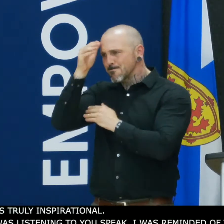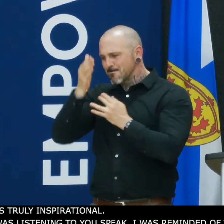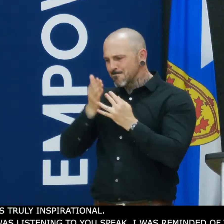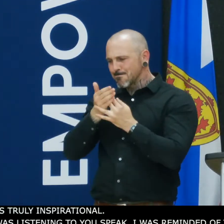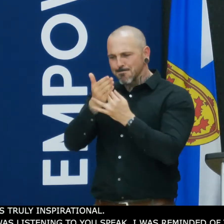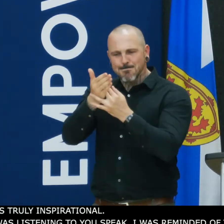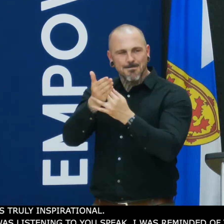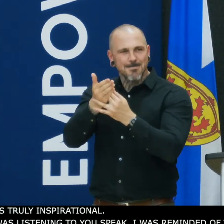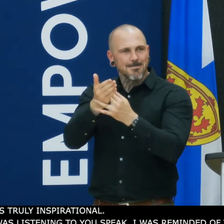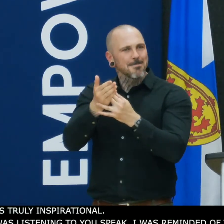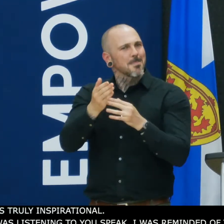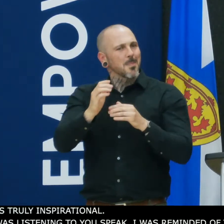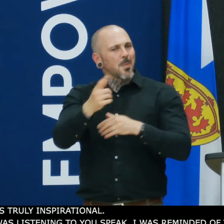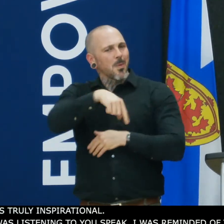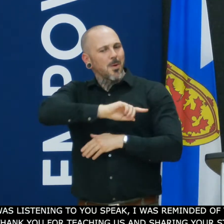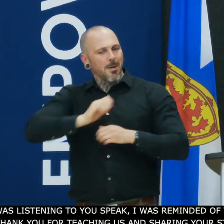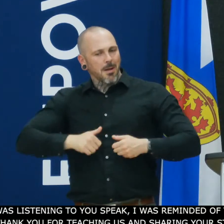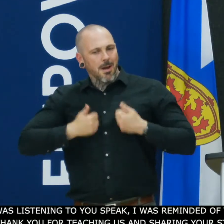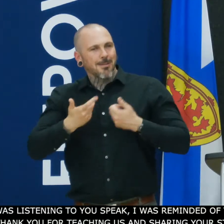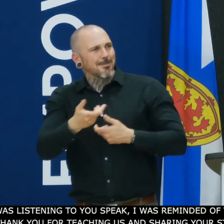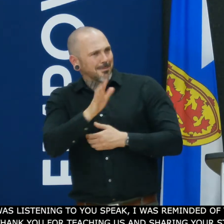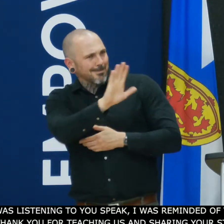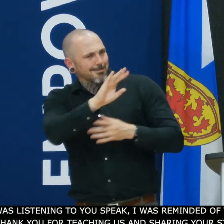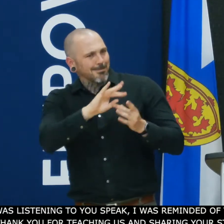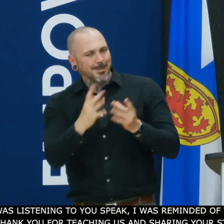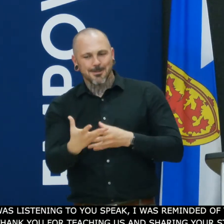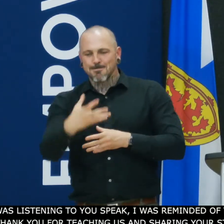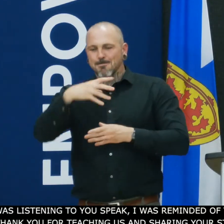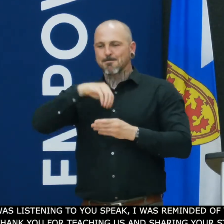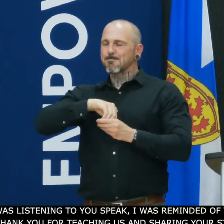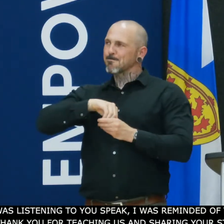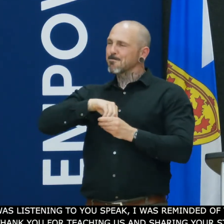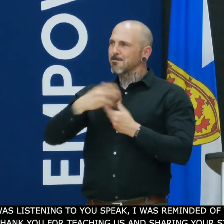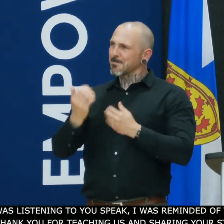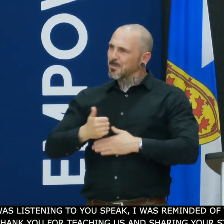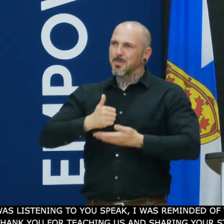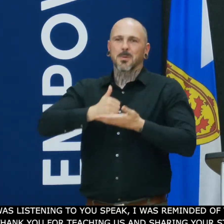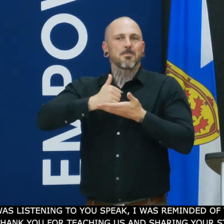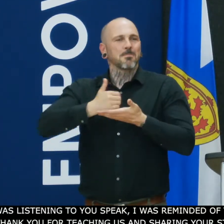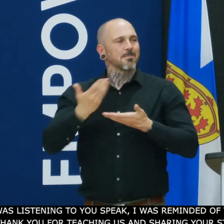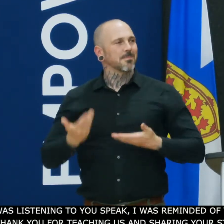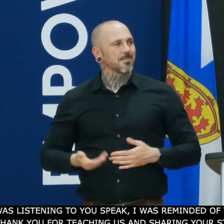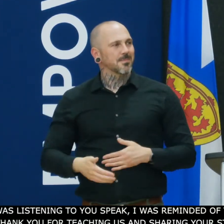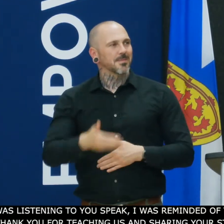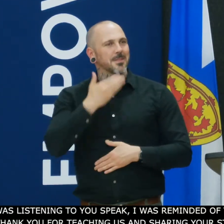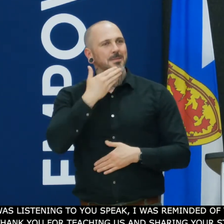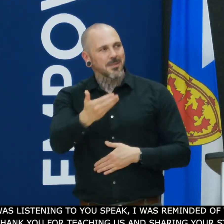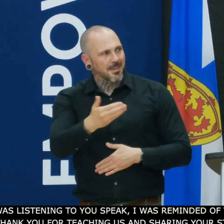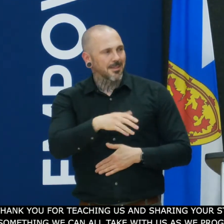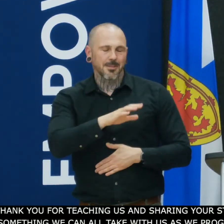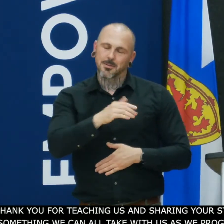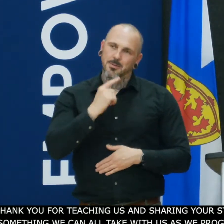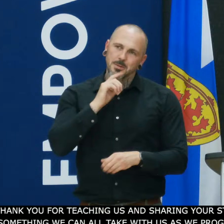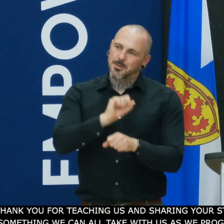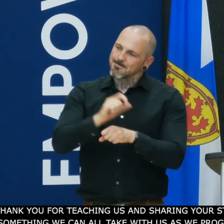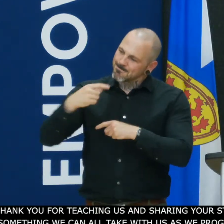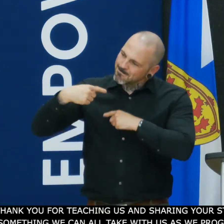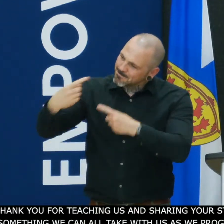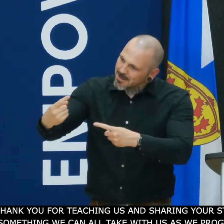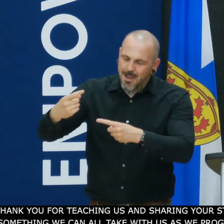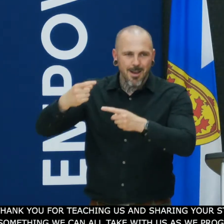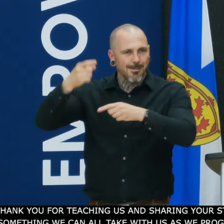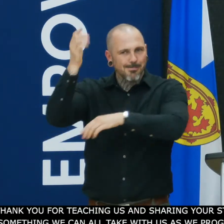as we progress through our lives and through our careers. So truly, truly touching speech, one of the best I've ever heard.